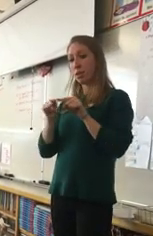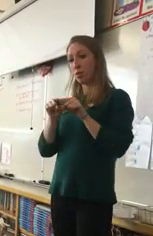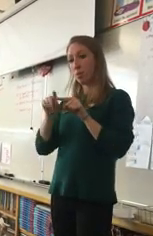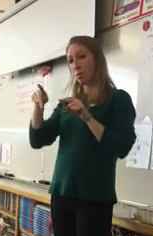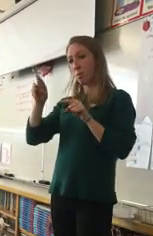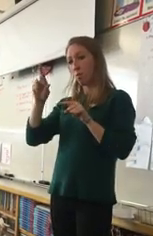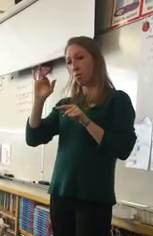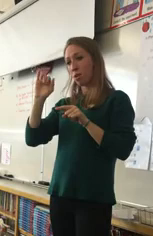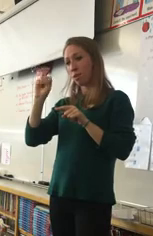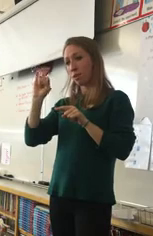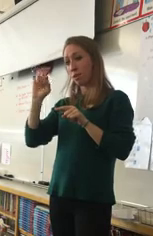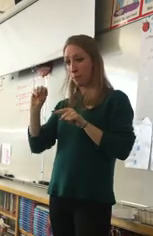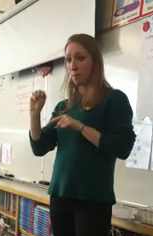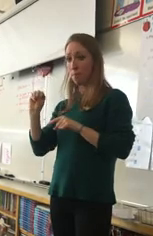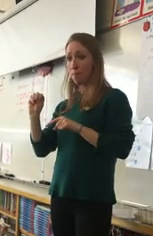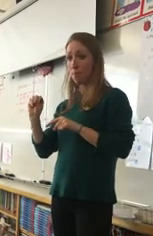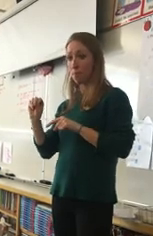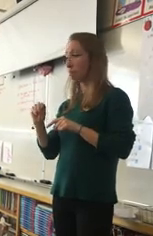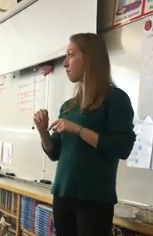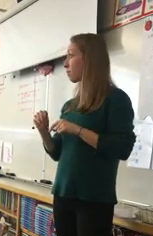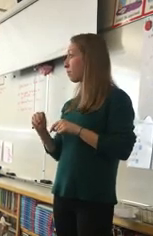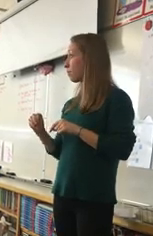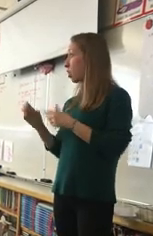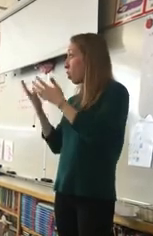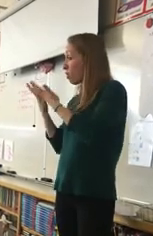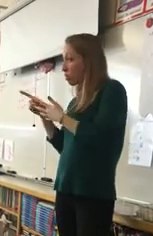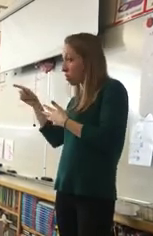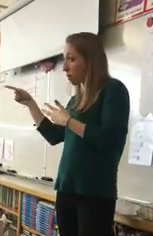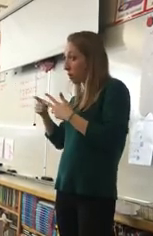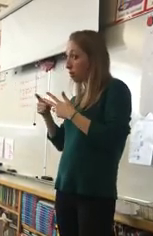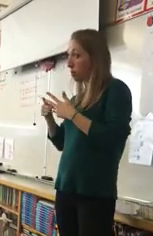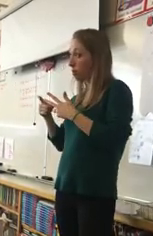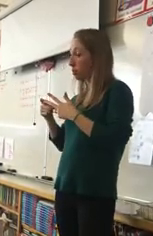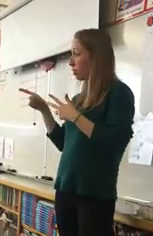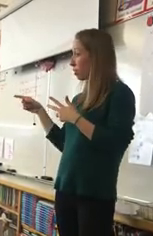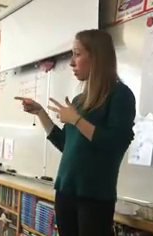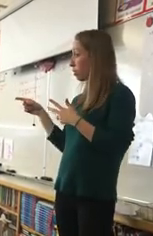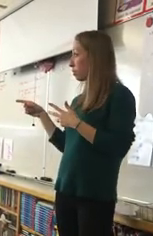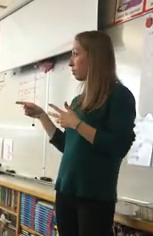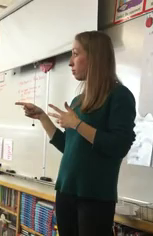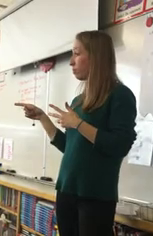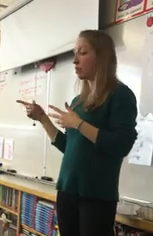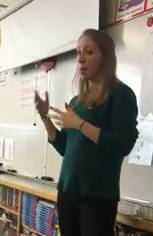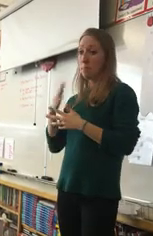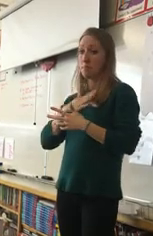okay? Once you finish this, there was only a few in my homeroom that got to this last